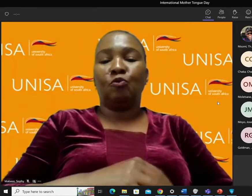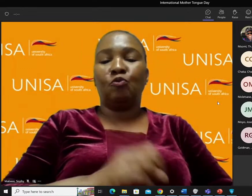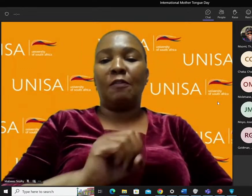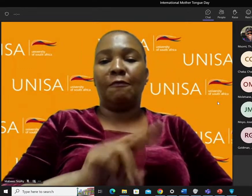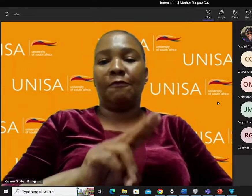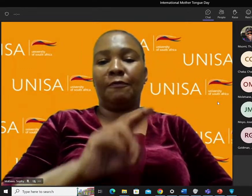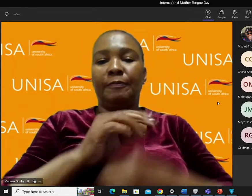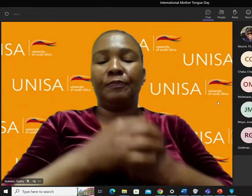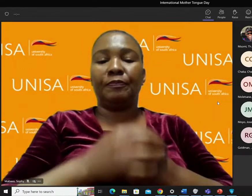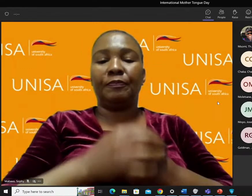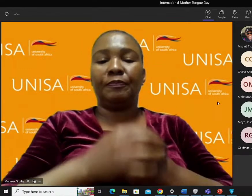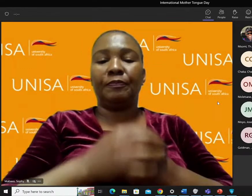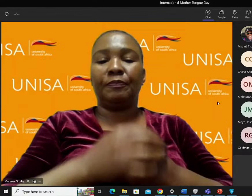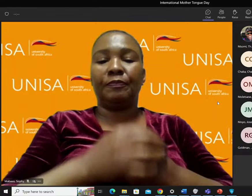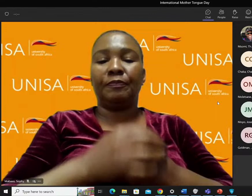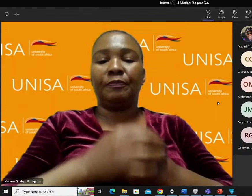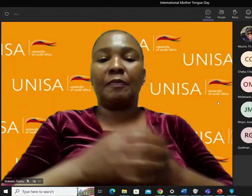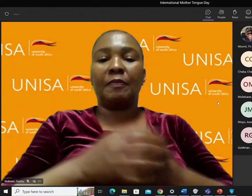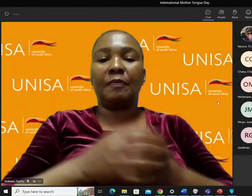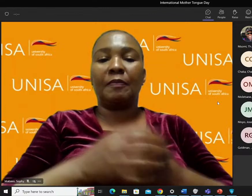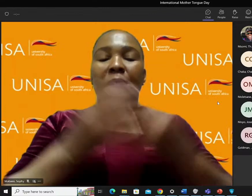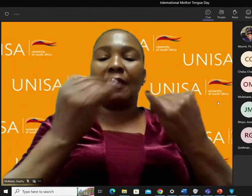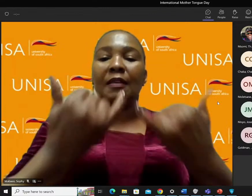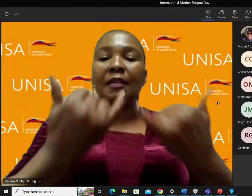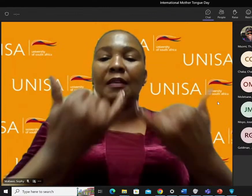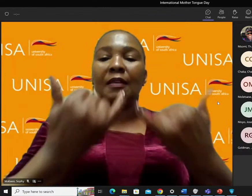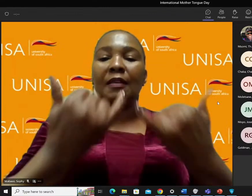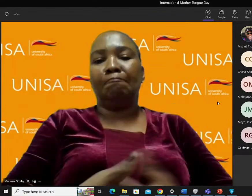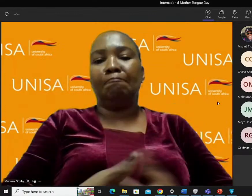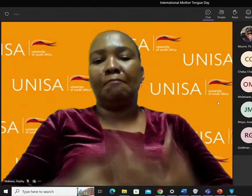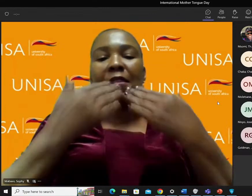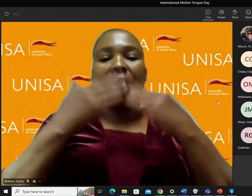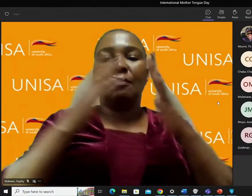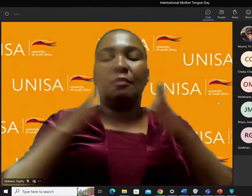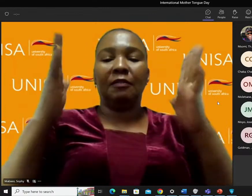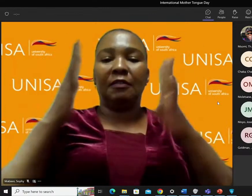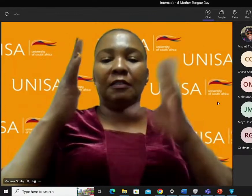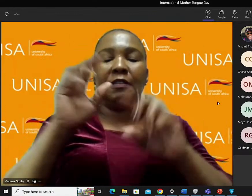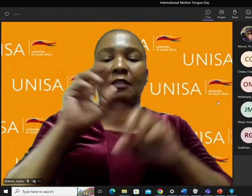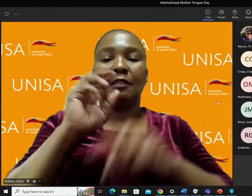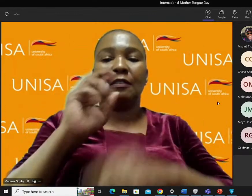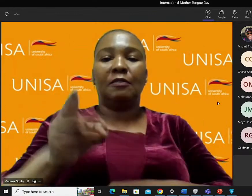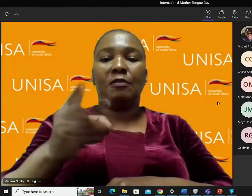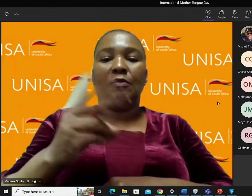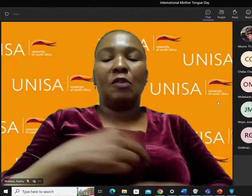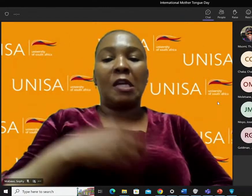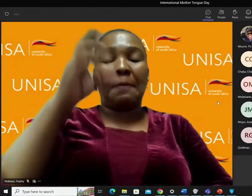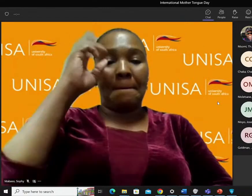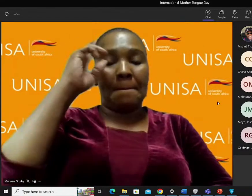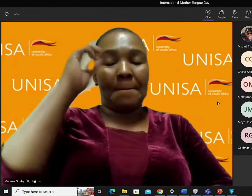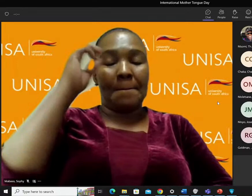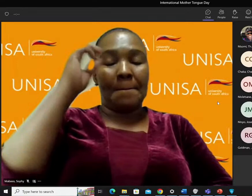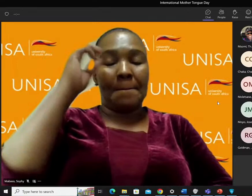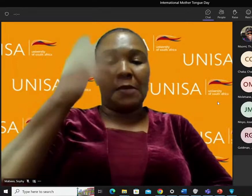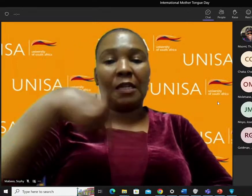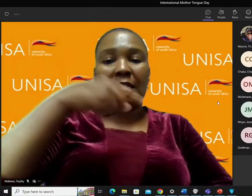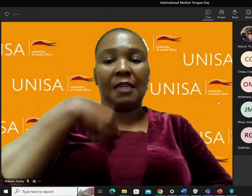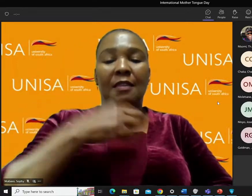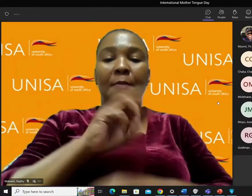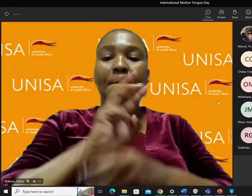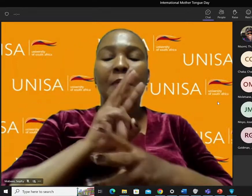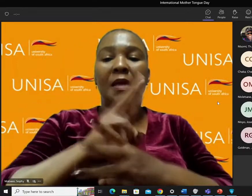Again, thank you, May. Again, thank you so much, Happy May, for reminding us that the mother tongue is key